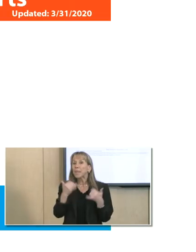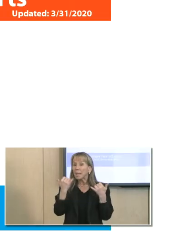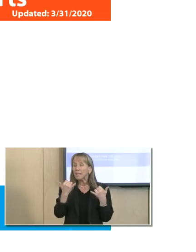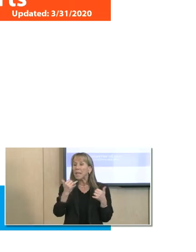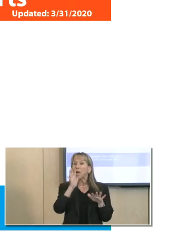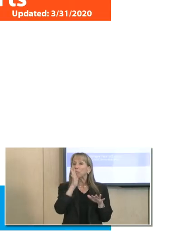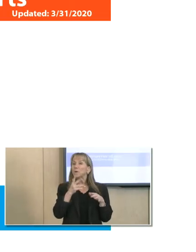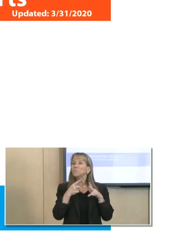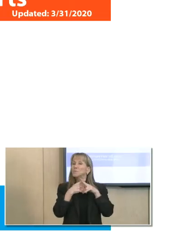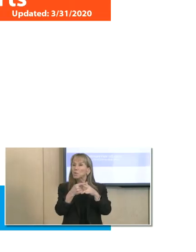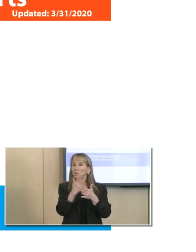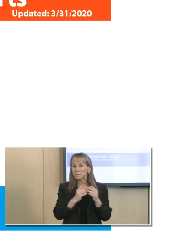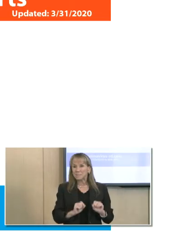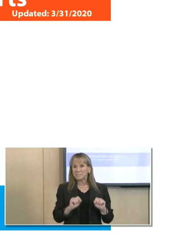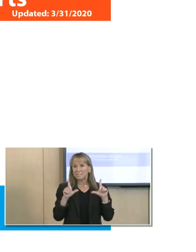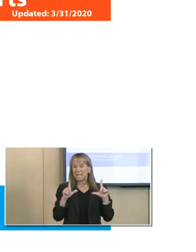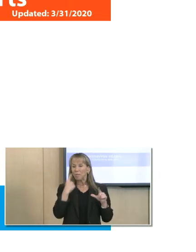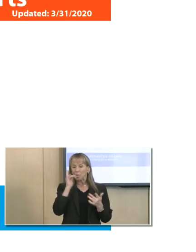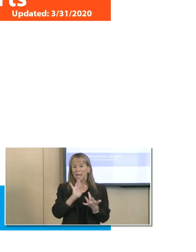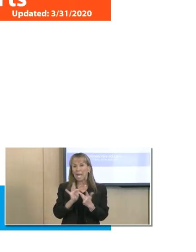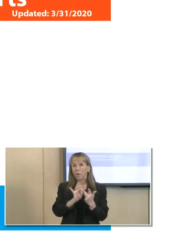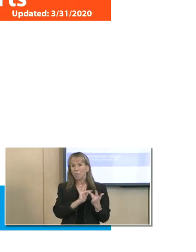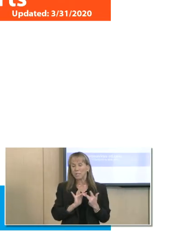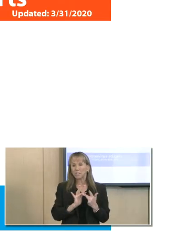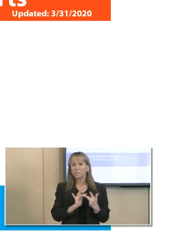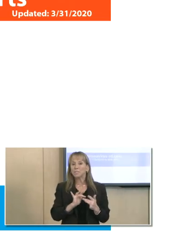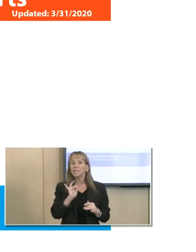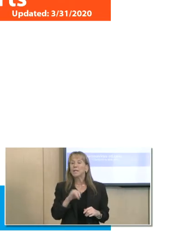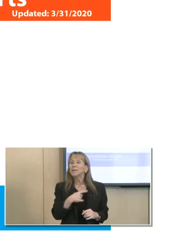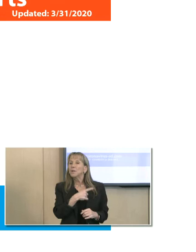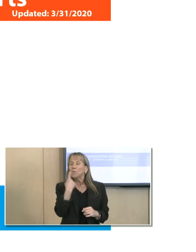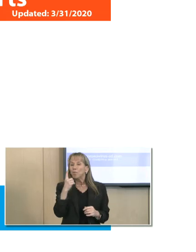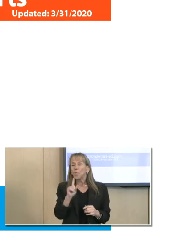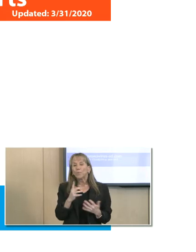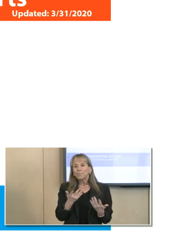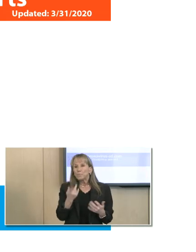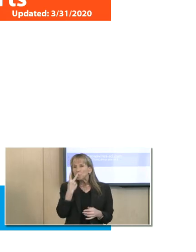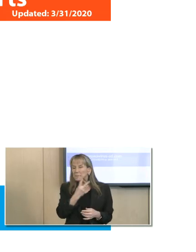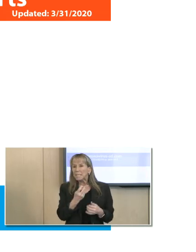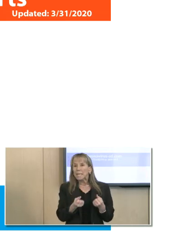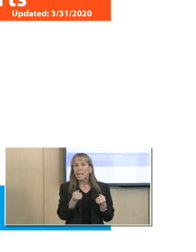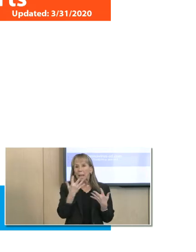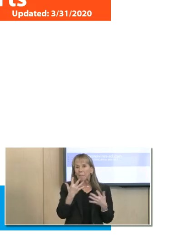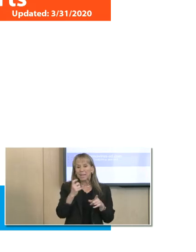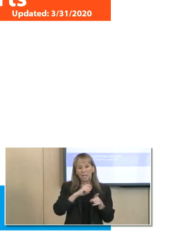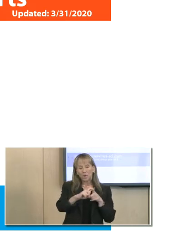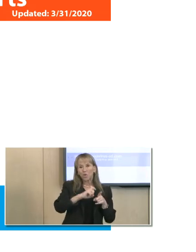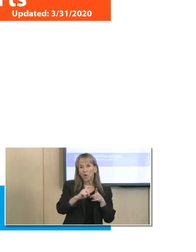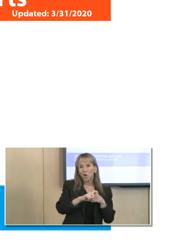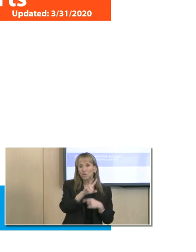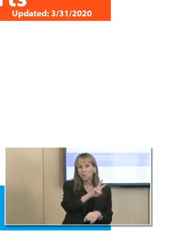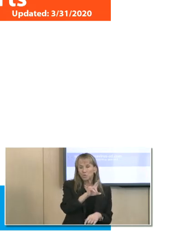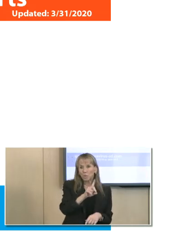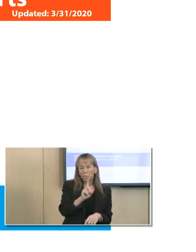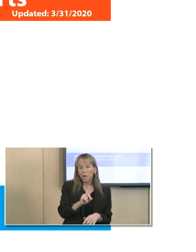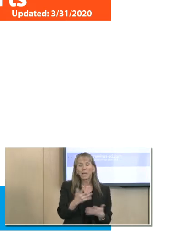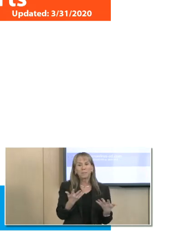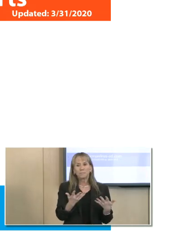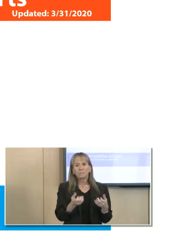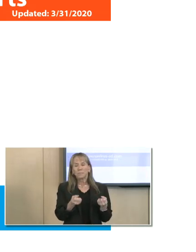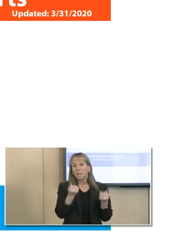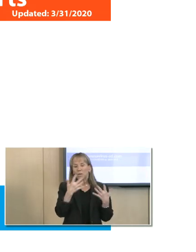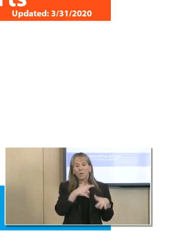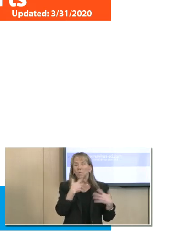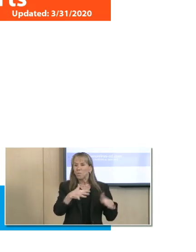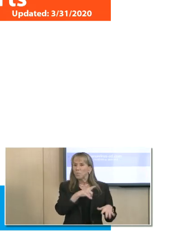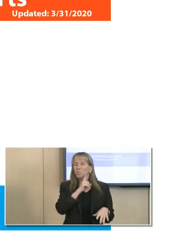effort slides. This one, it just represents the calls. You see the calls both to 211 for help and assistance, a tremendous asset